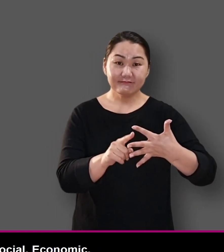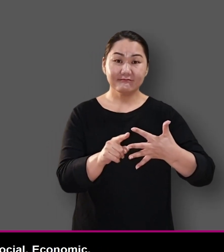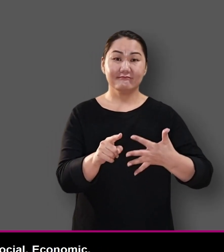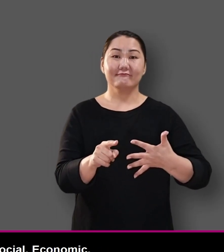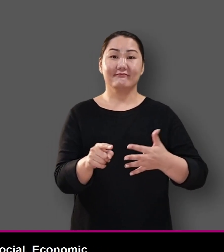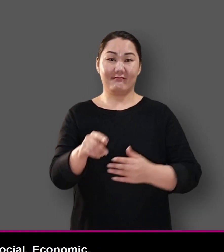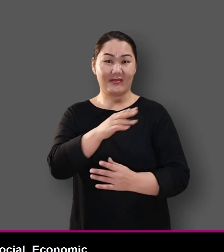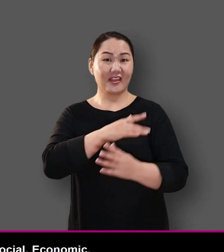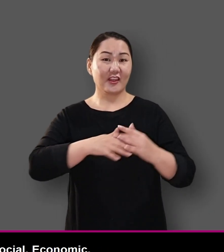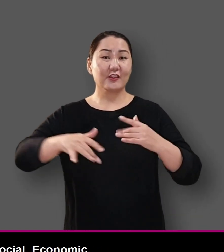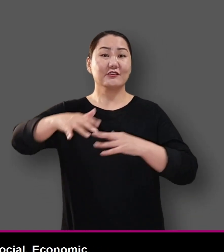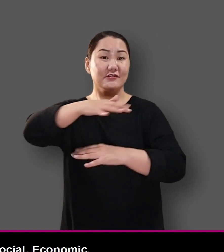social,